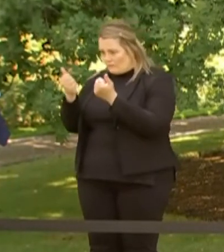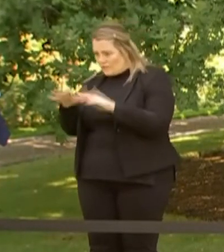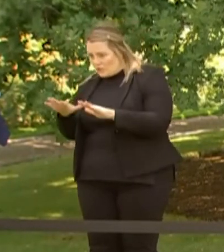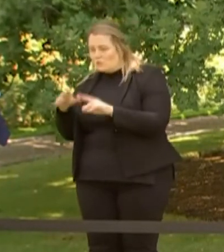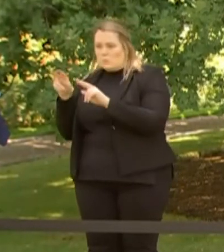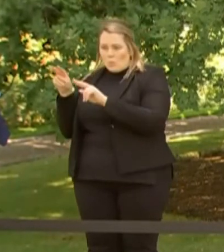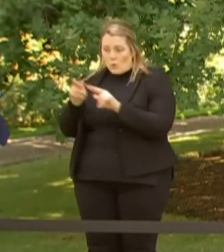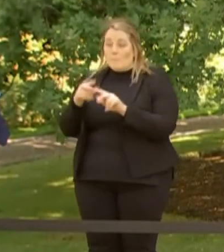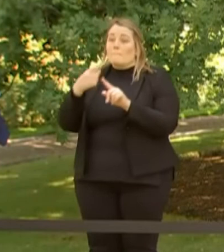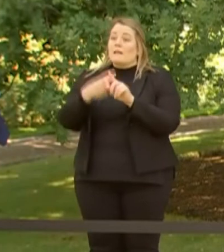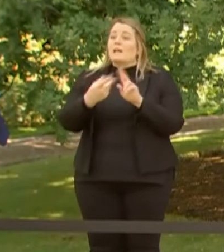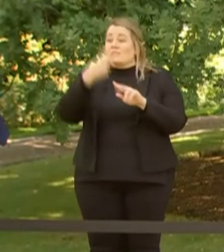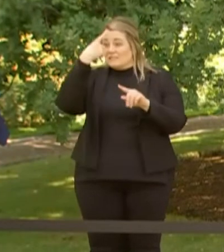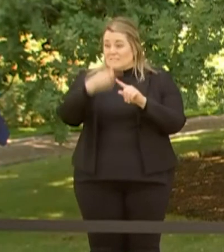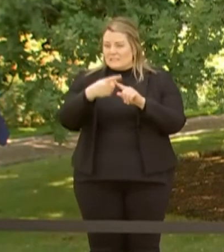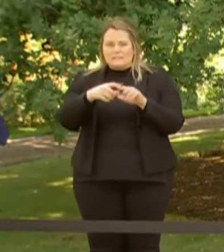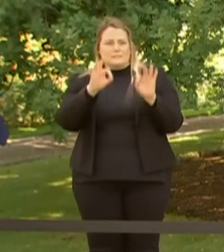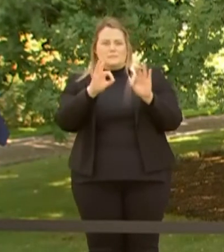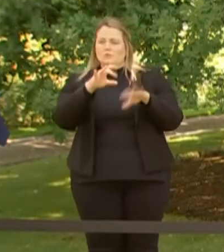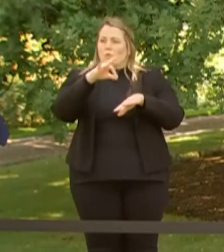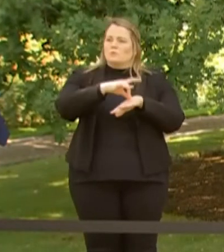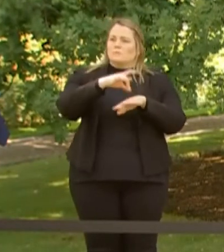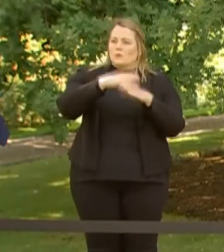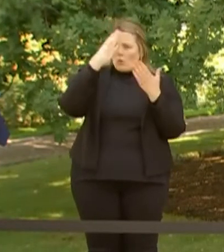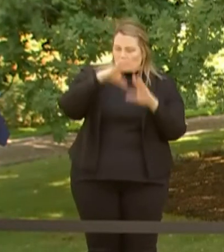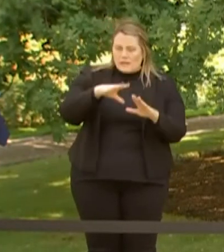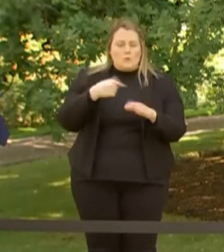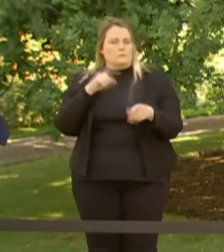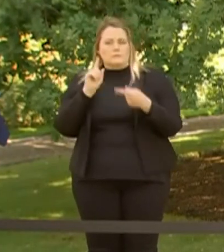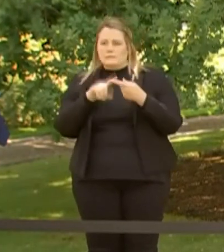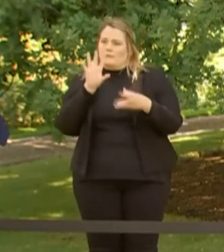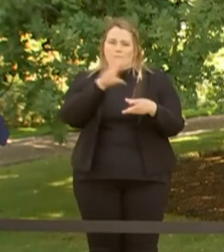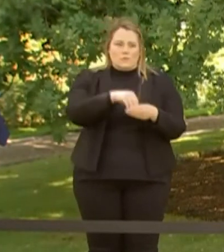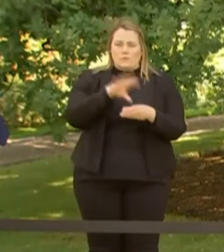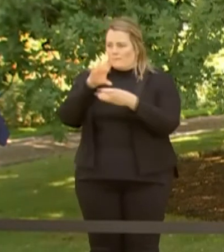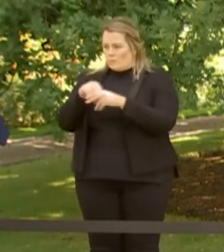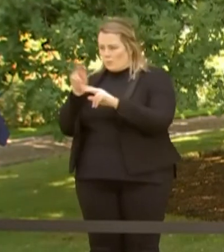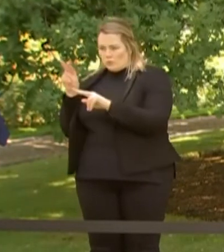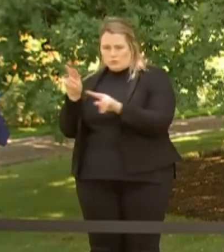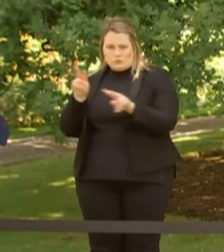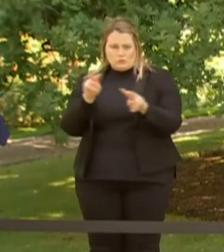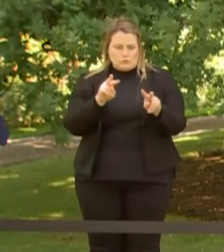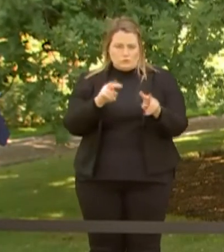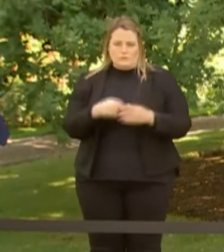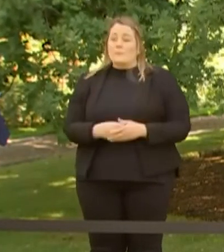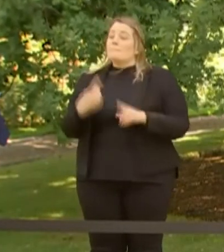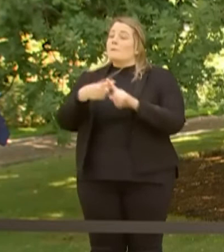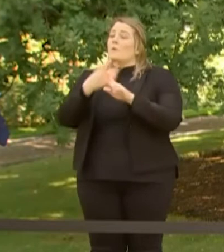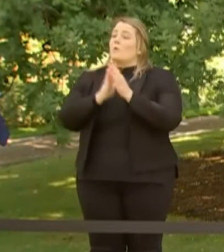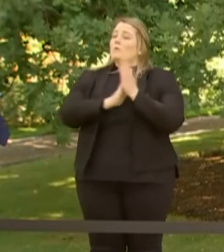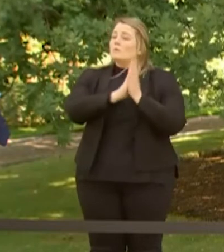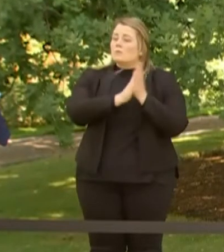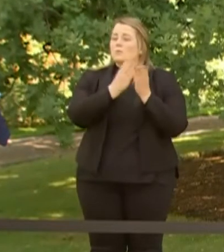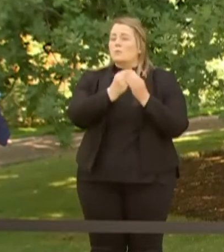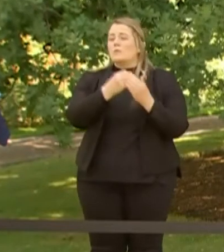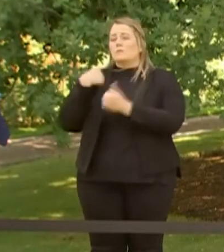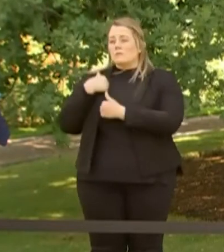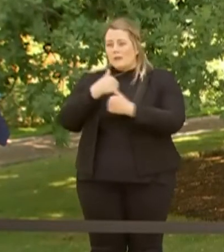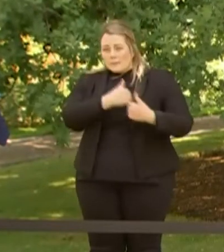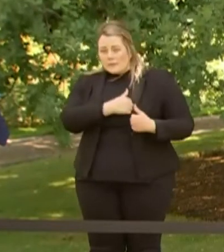quarantine hotels. We'll certainly be working in collaboration with the ADF and our people and the RSOs